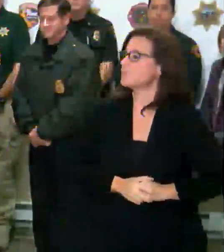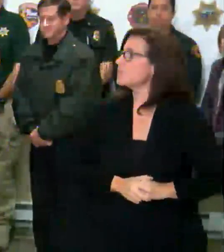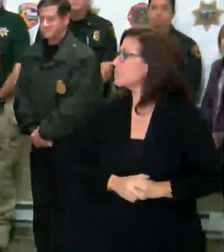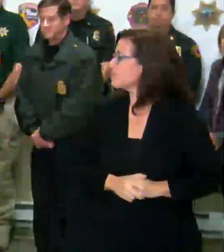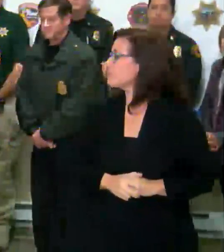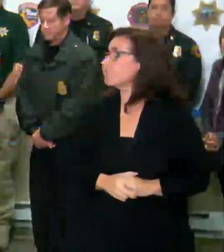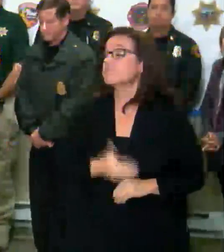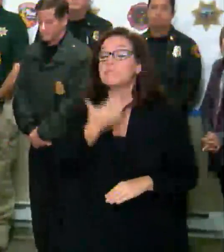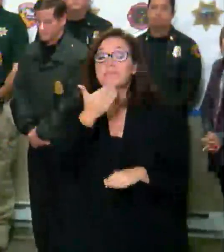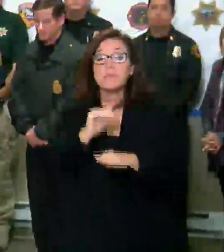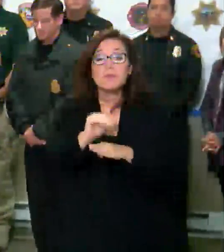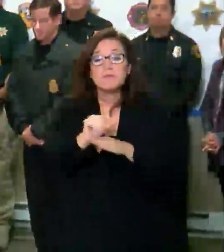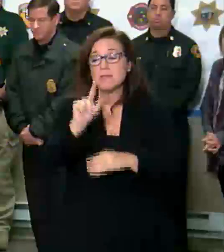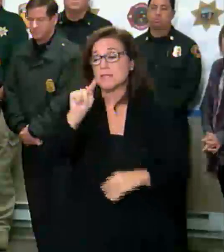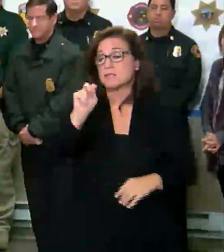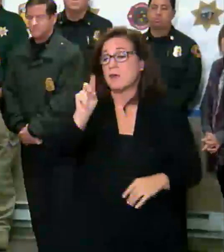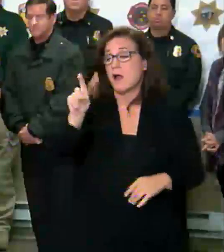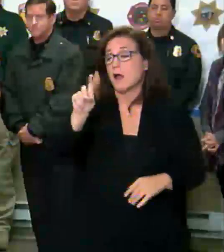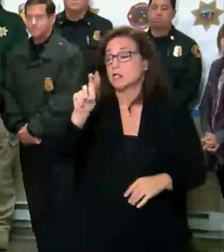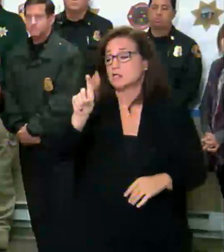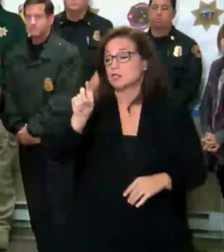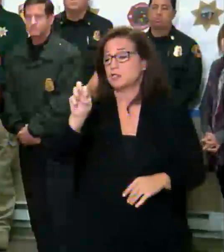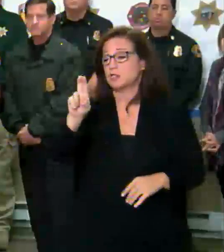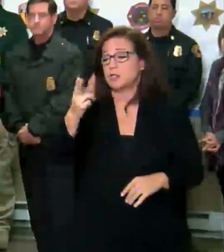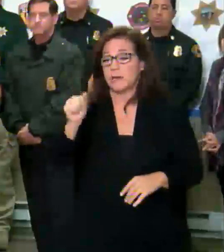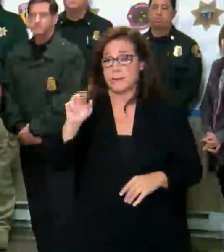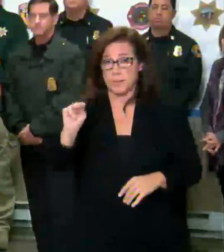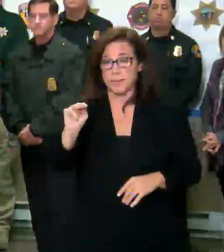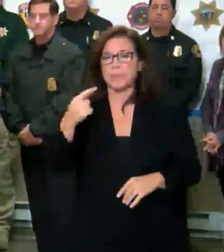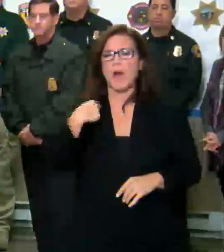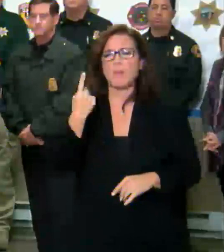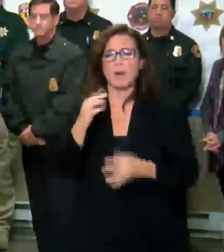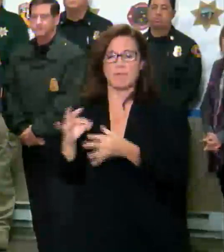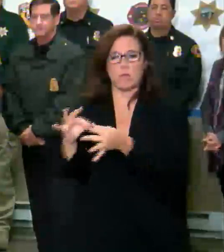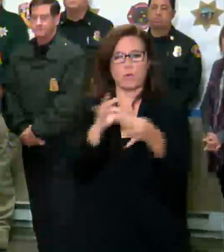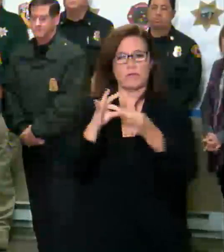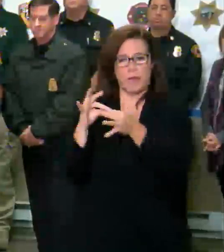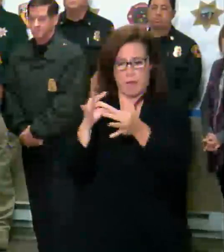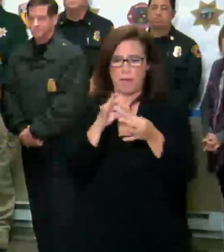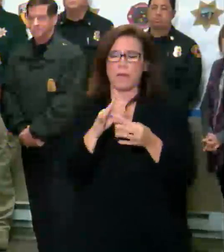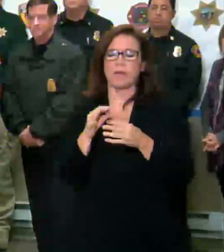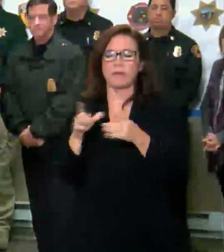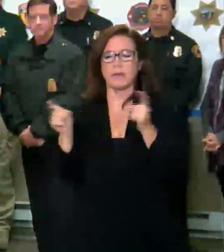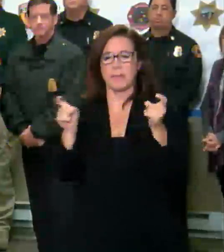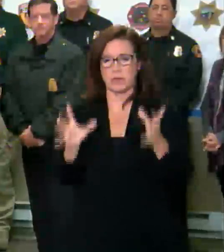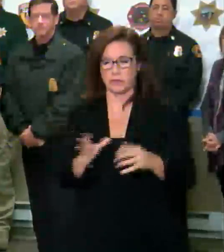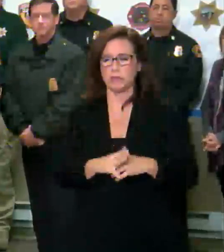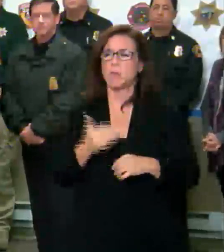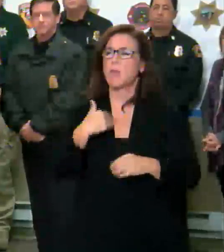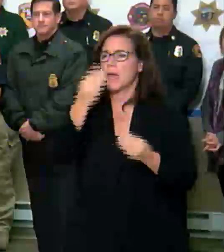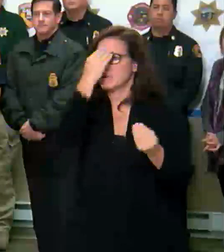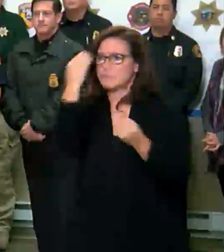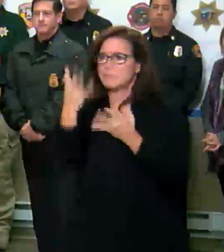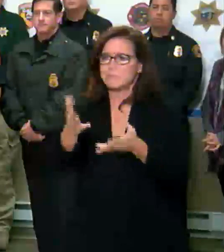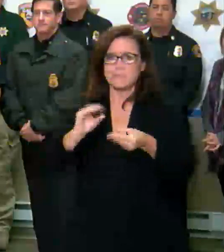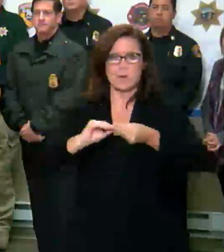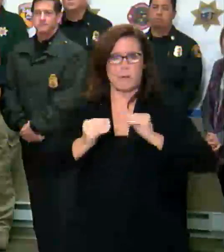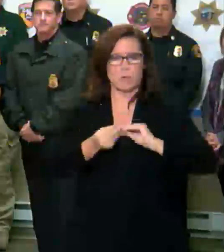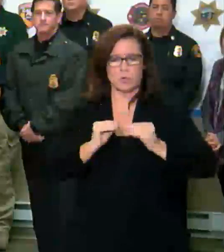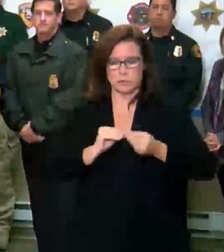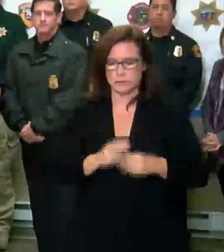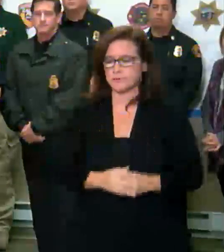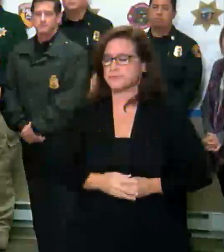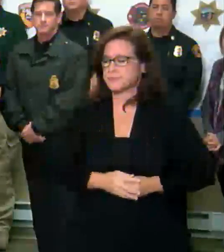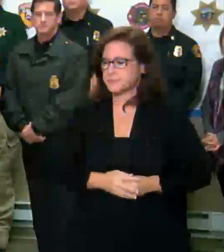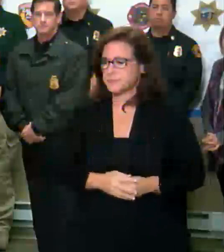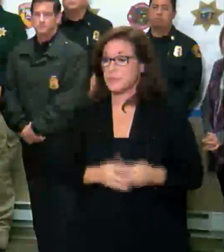Good evening, Todd Durham, Incident Commander for Team 4 and one of the unified commanders to the incident tonight. I just have a few more updates for you as far as some of the numbers go.